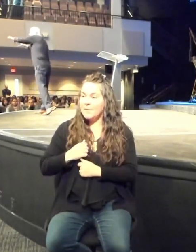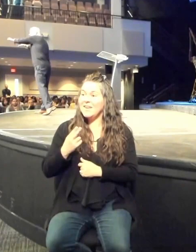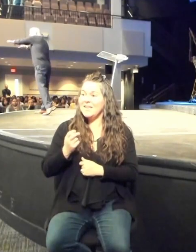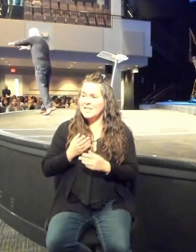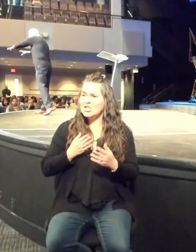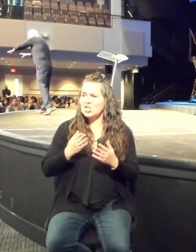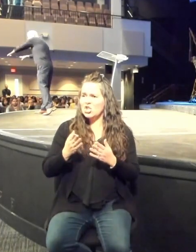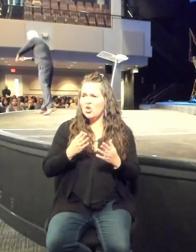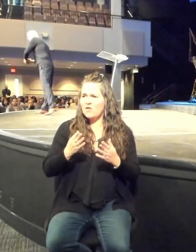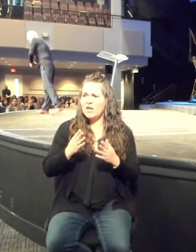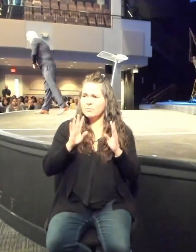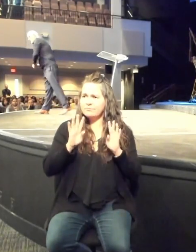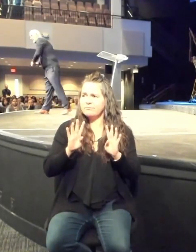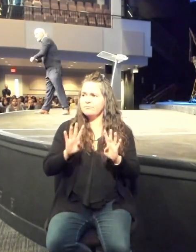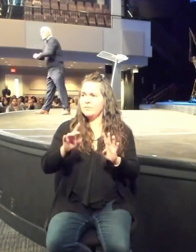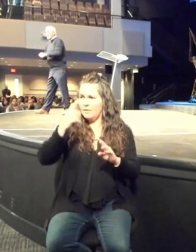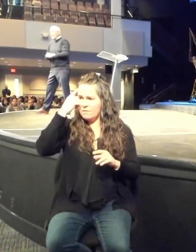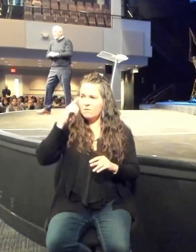a distance